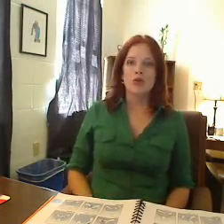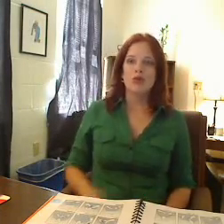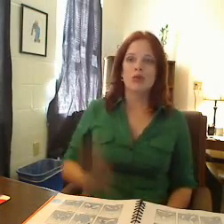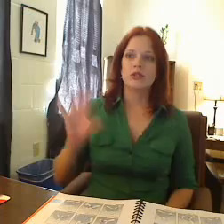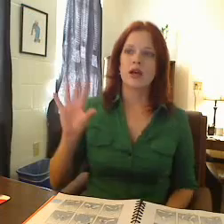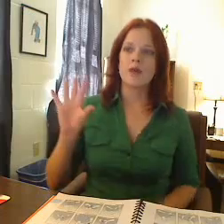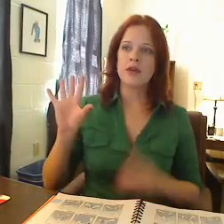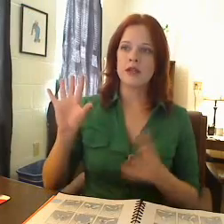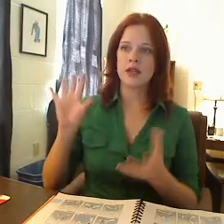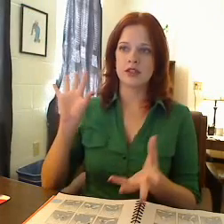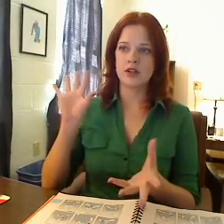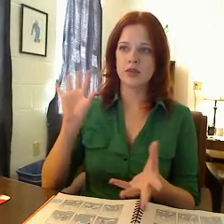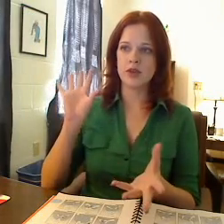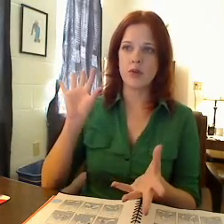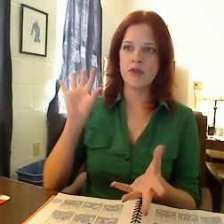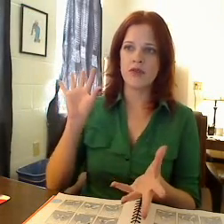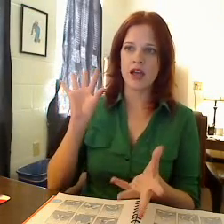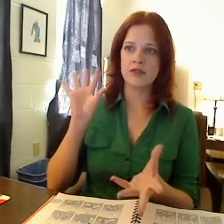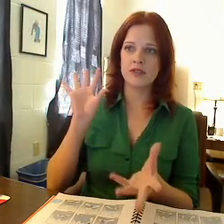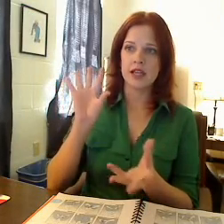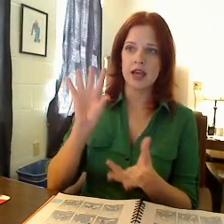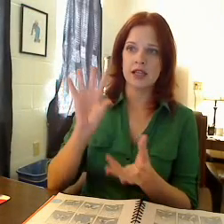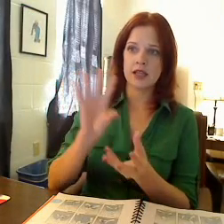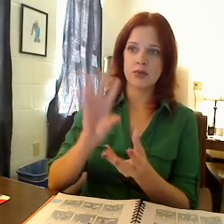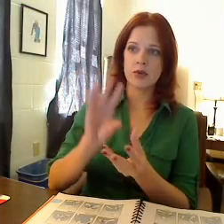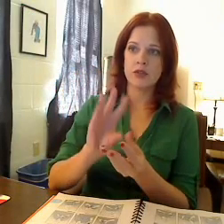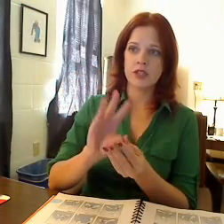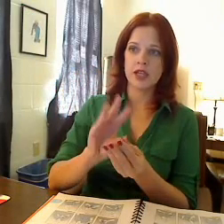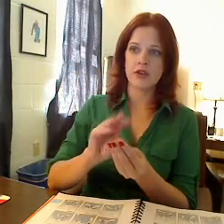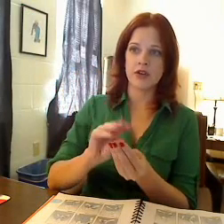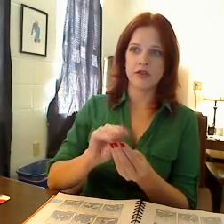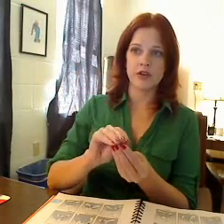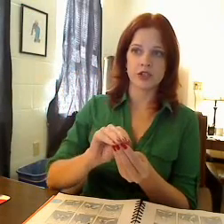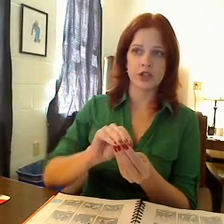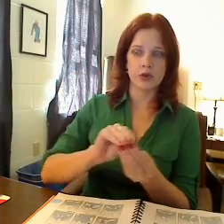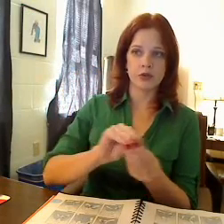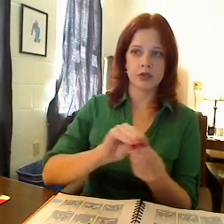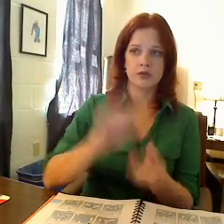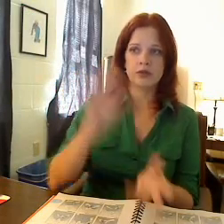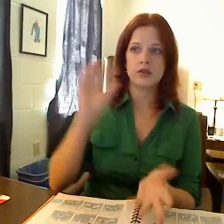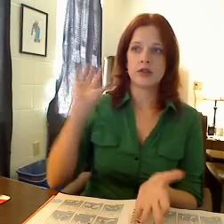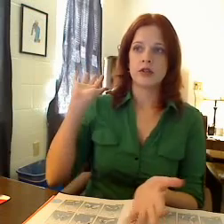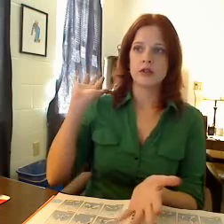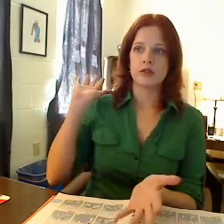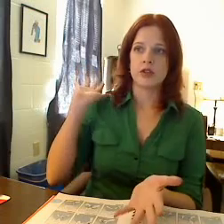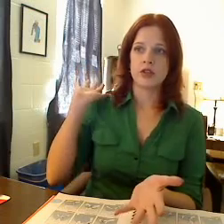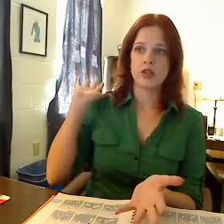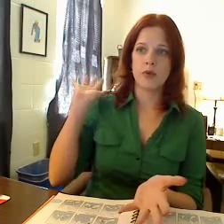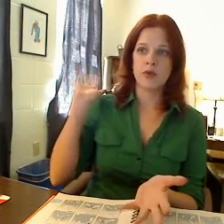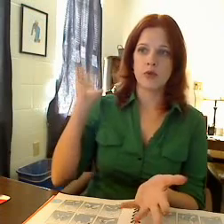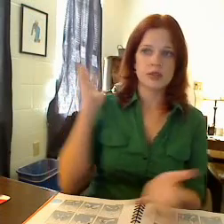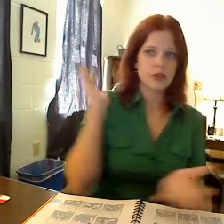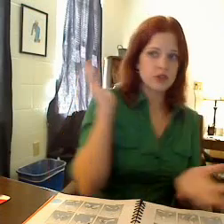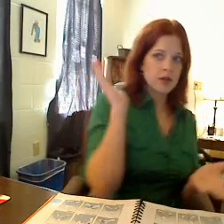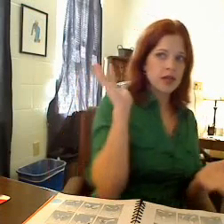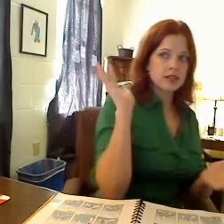Total or sum, it starts with open fives, and as they pull together, your fingers close. So it starts open, your dominant hand is